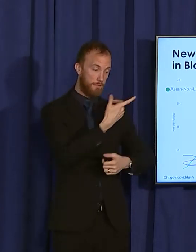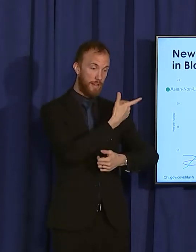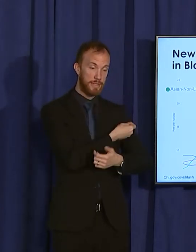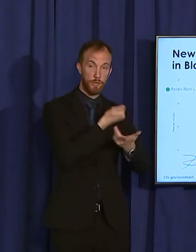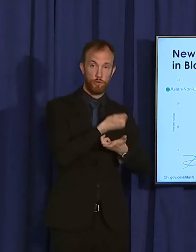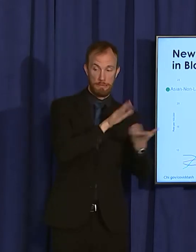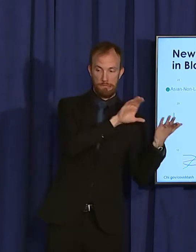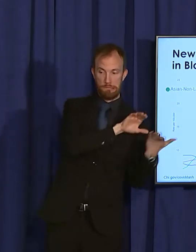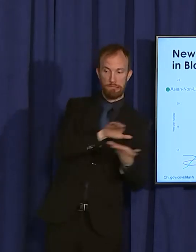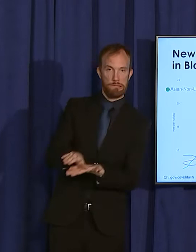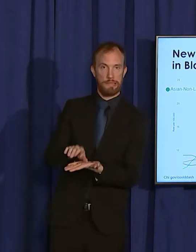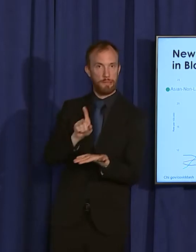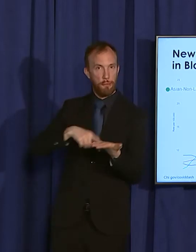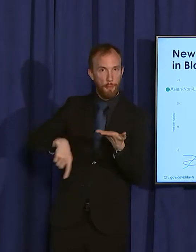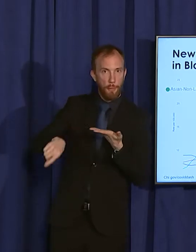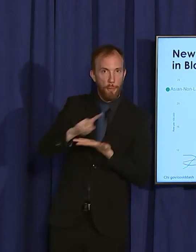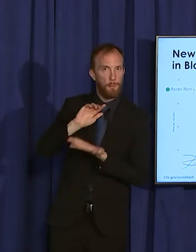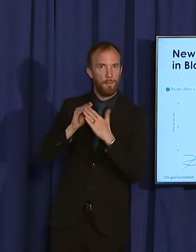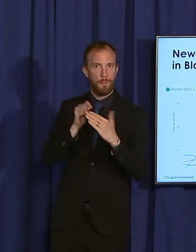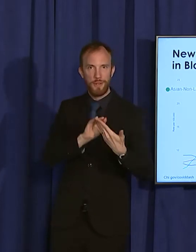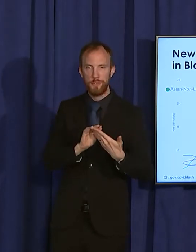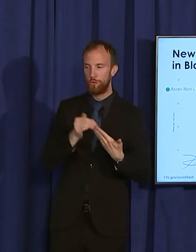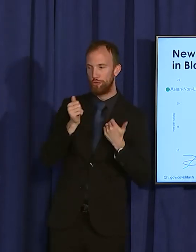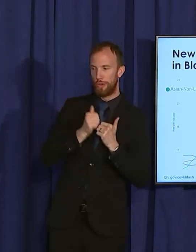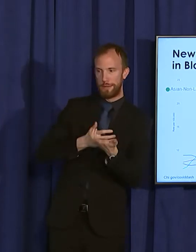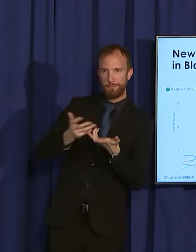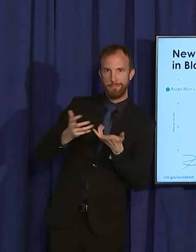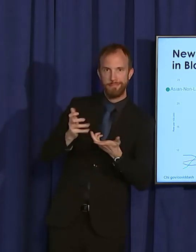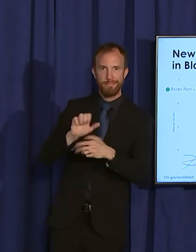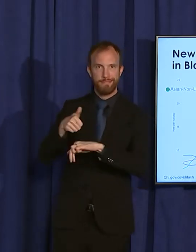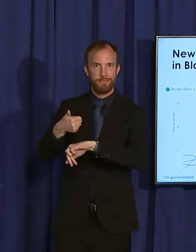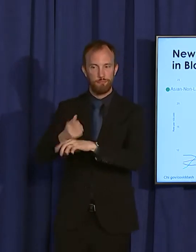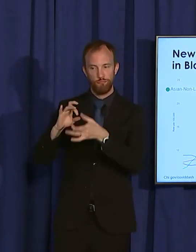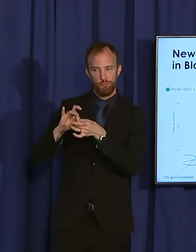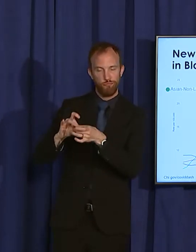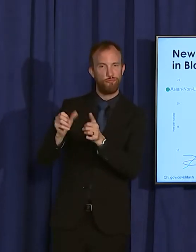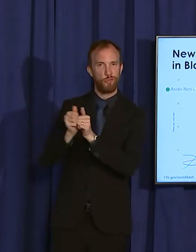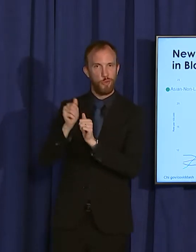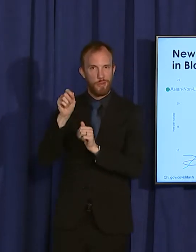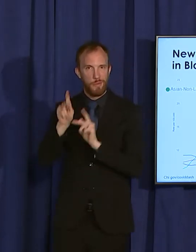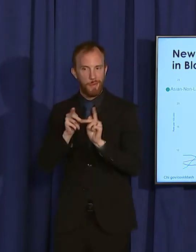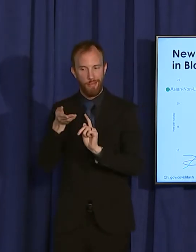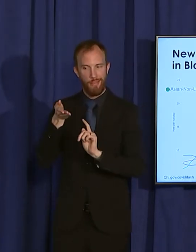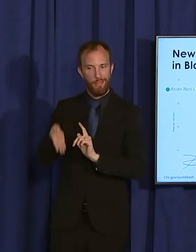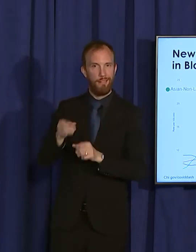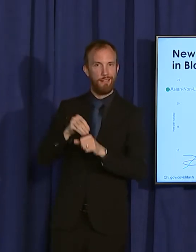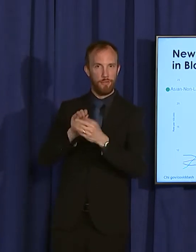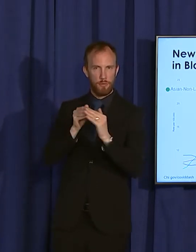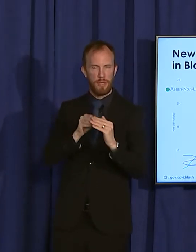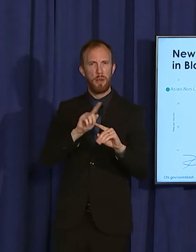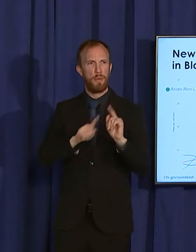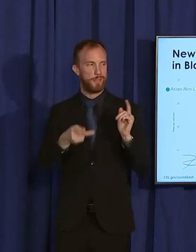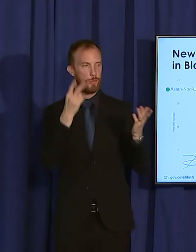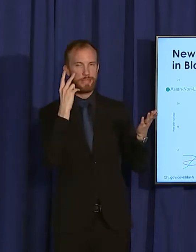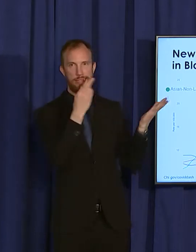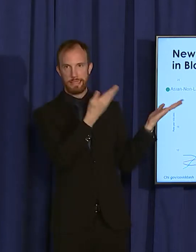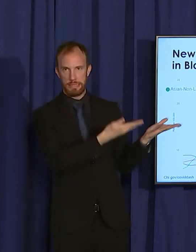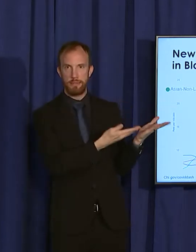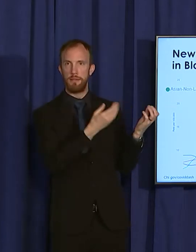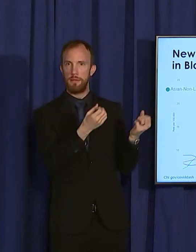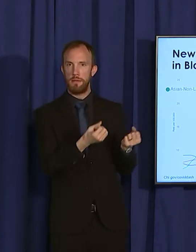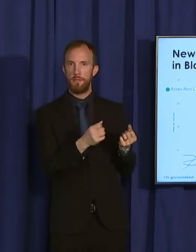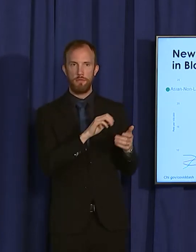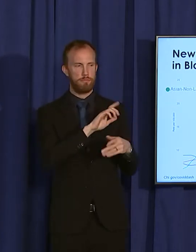Black communities, working with a lot of community-based organizations and trusted messengers in those communities. But you can see that the rates are coming